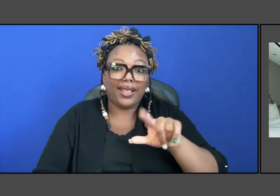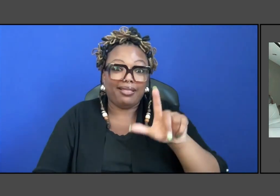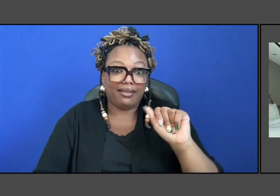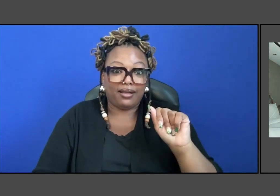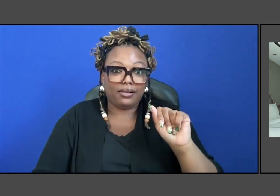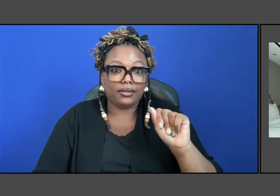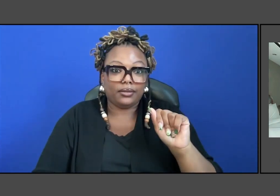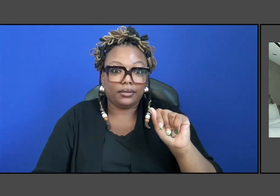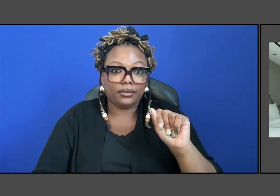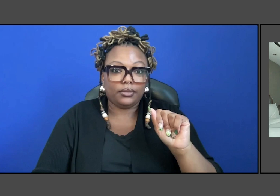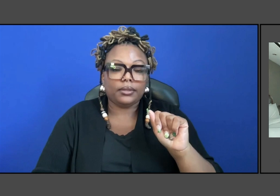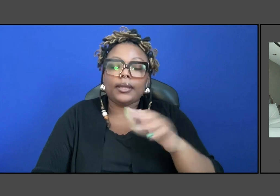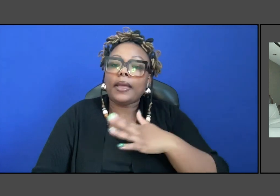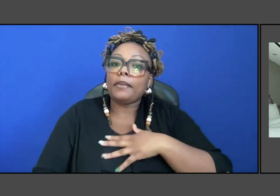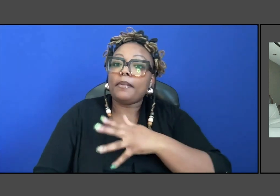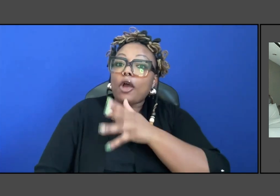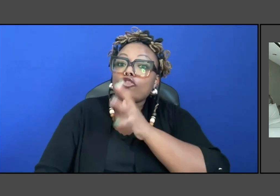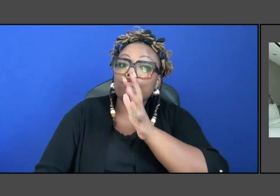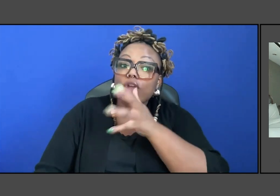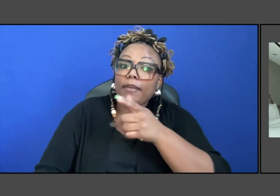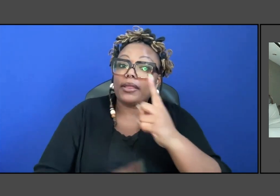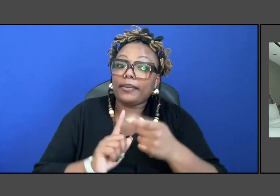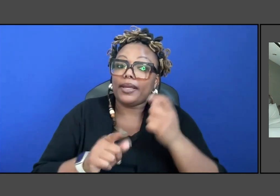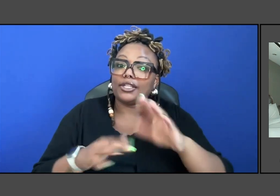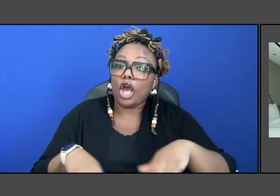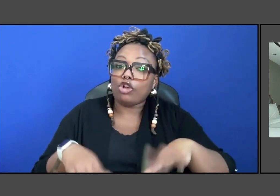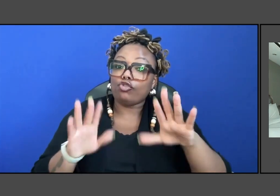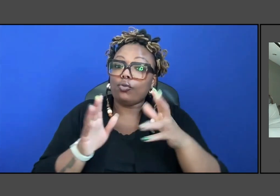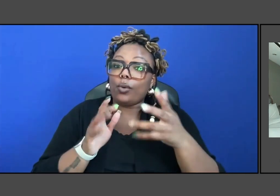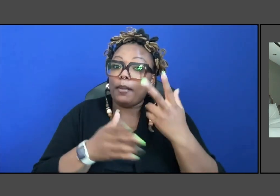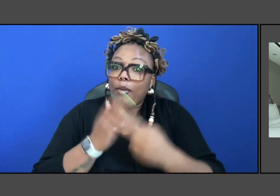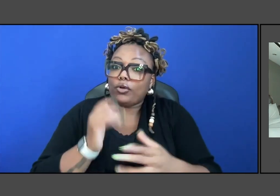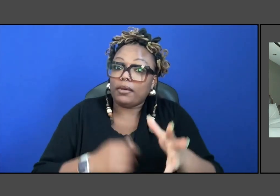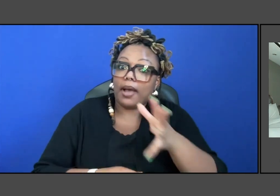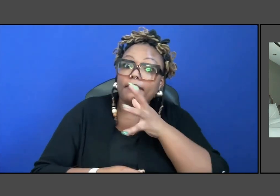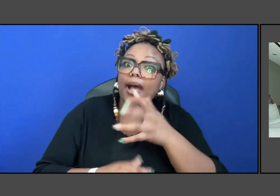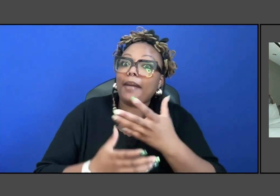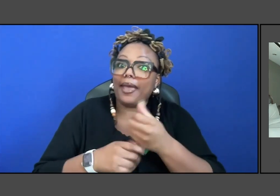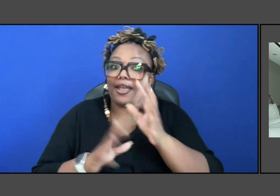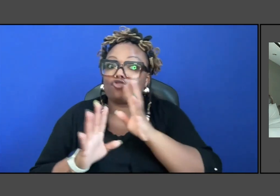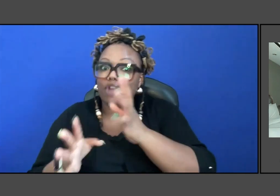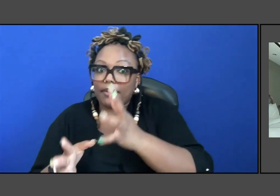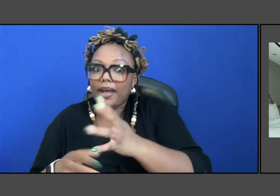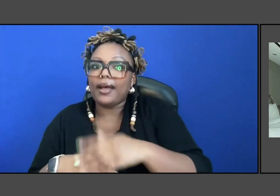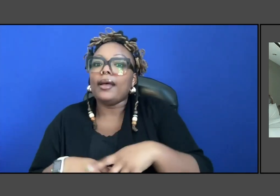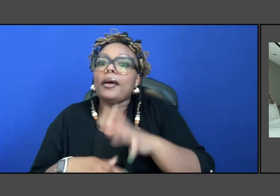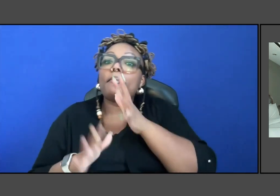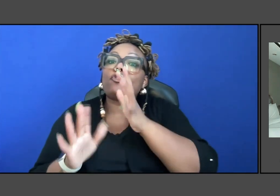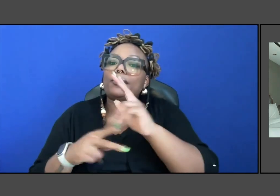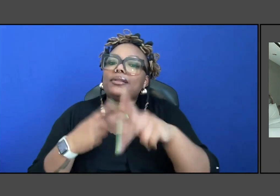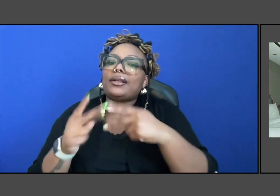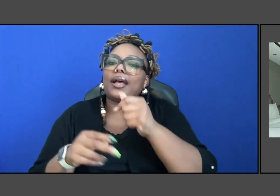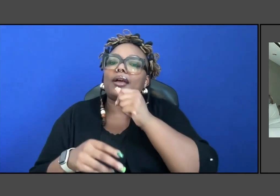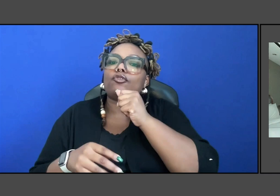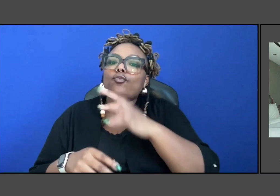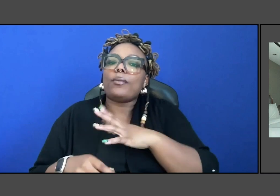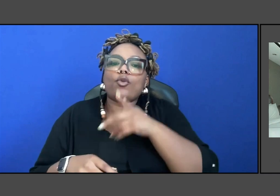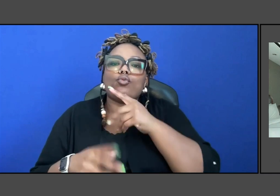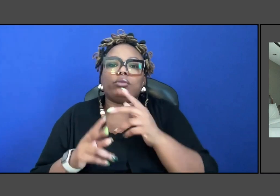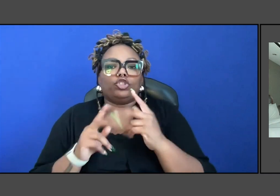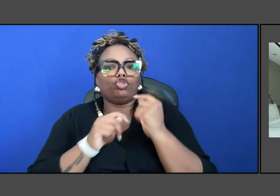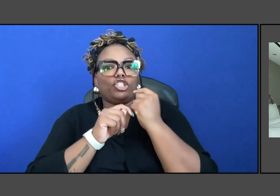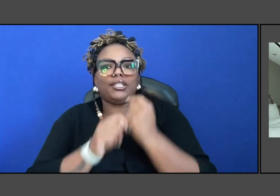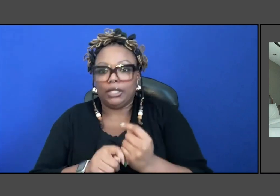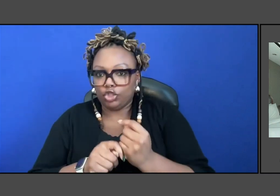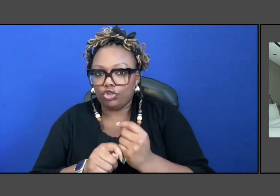My grandmother, because I grew up with both of them, my grandmother was the type of woman who was very traditional. She would still wear a